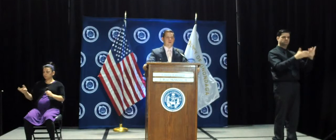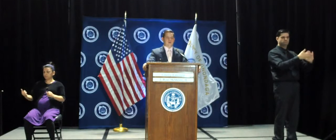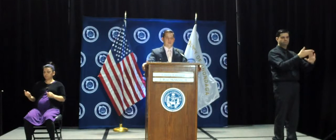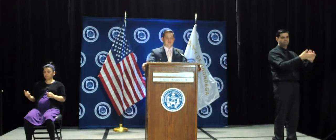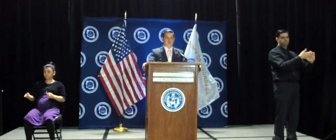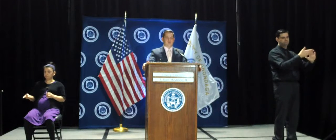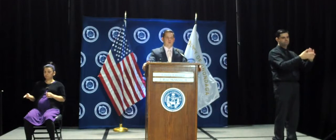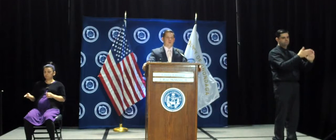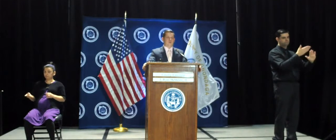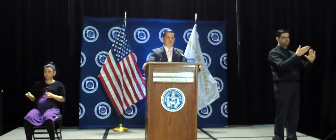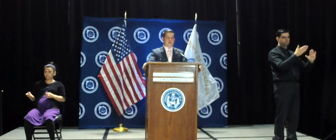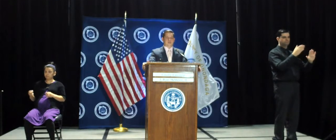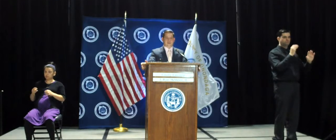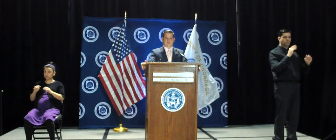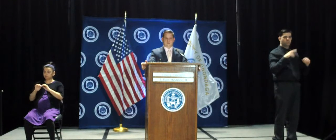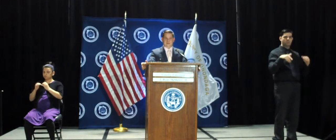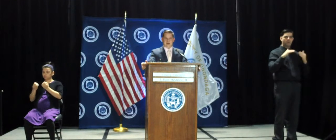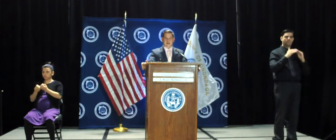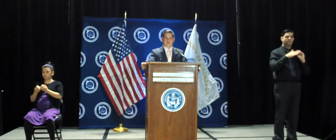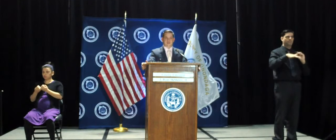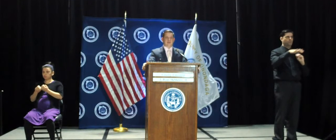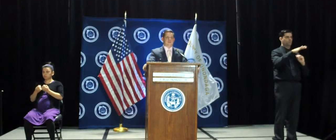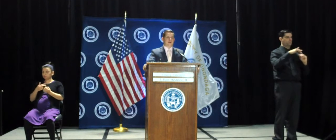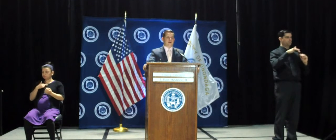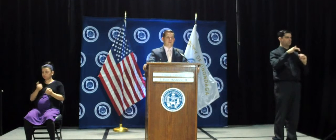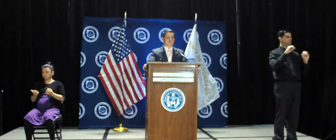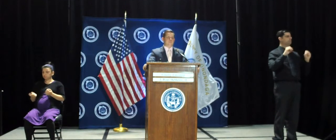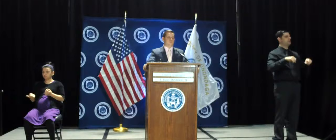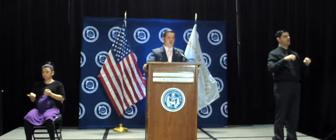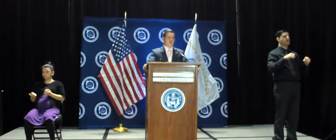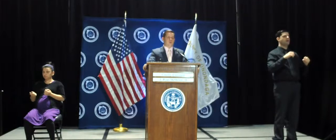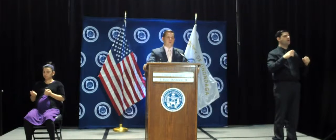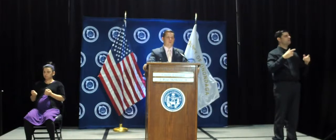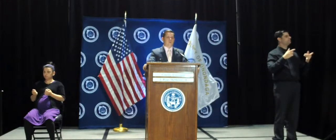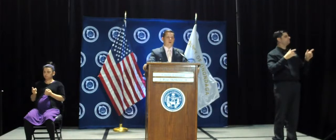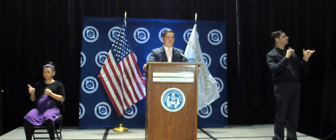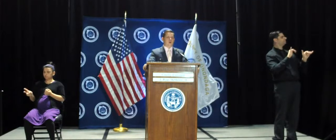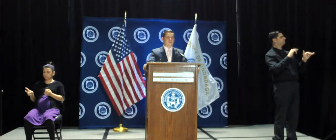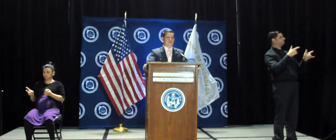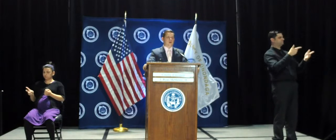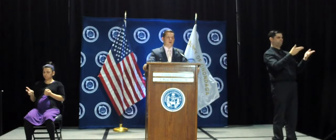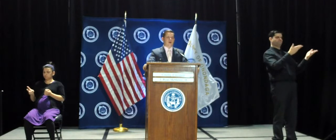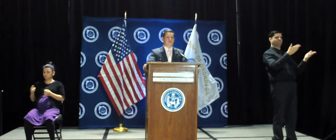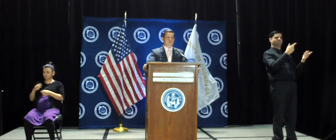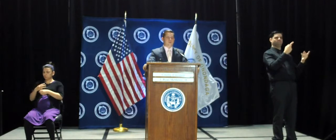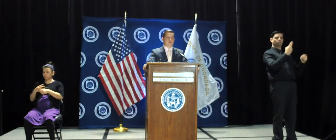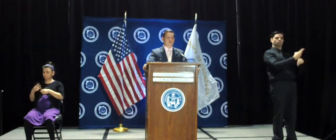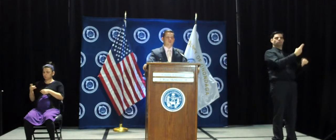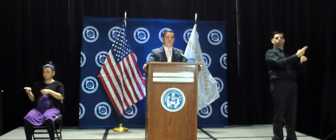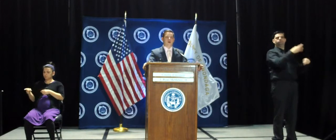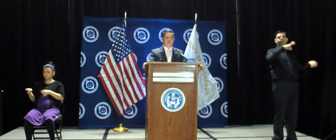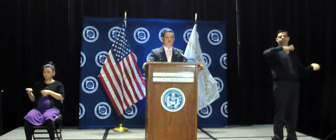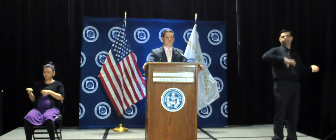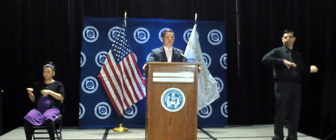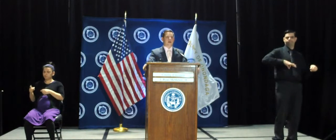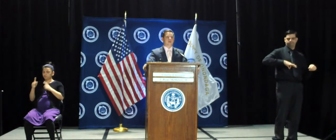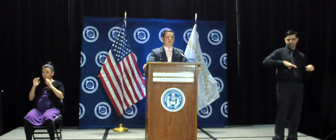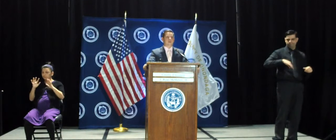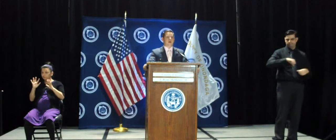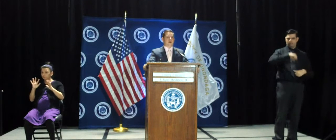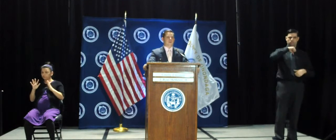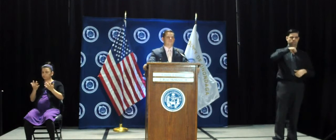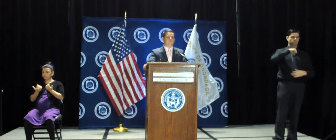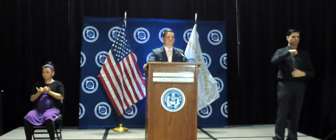of, if that's your goal, you got to take a different tact than our goal, no matter what, is at all costs just to get as much money as we